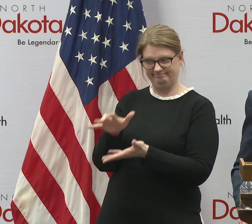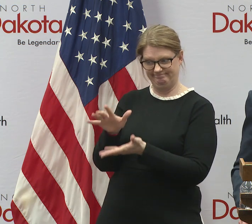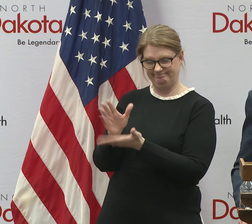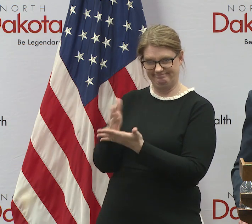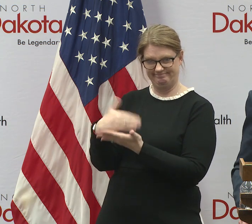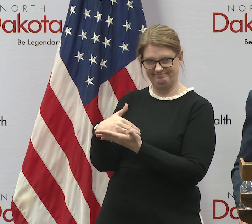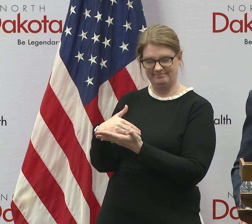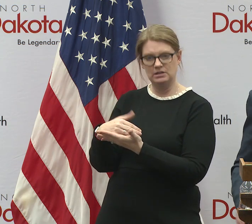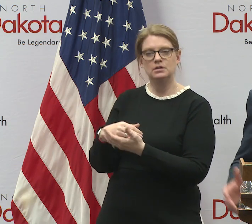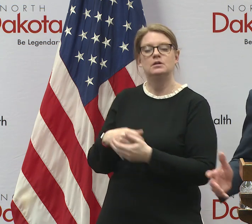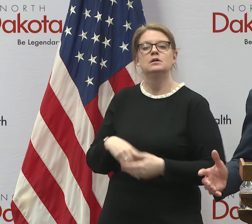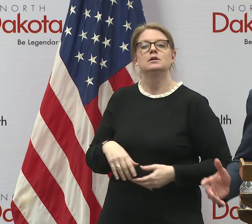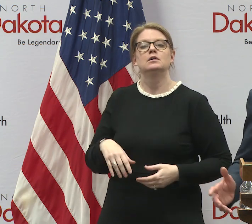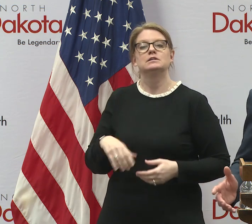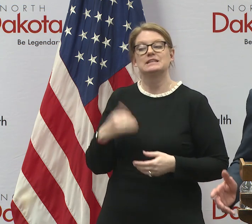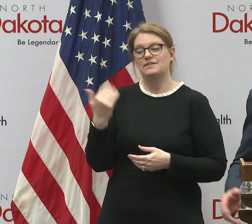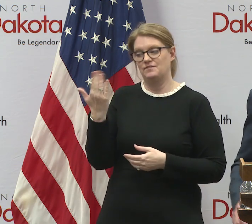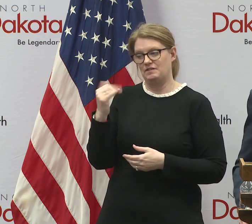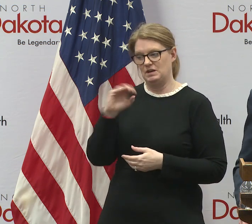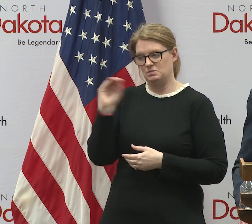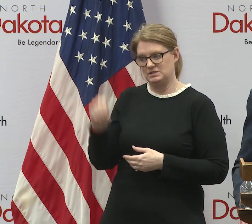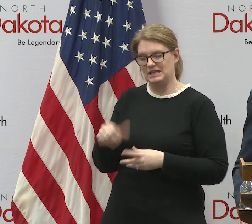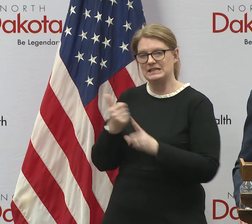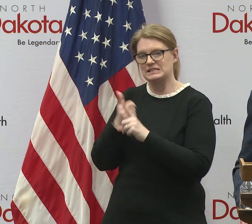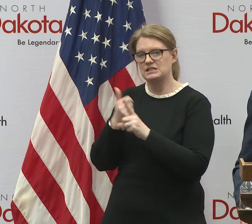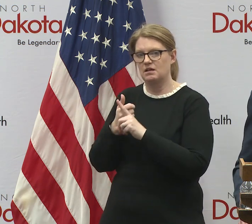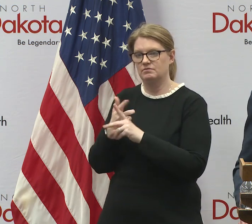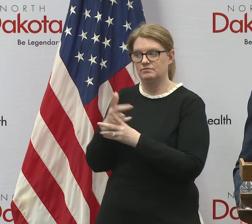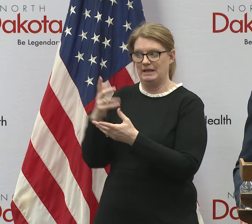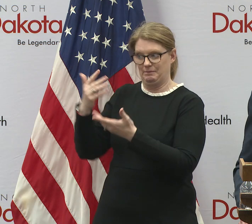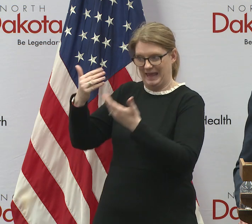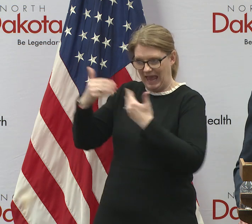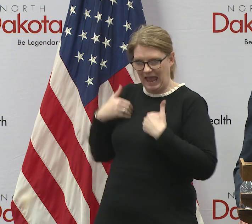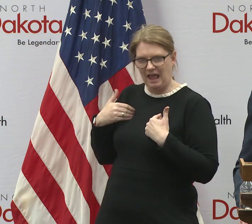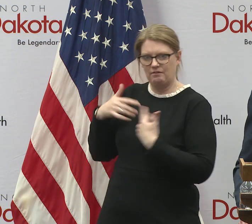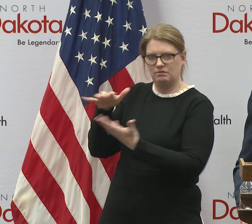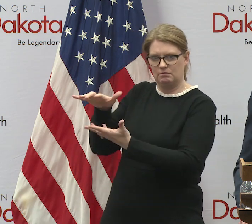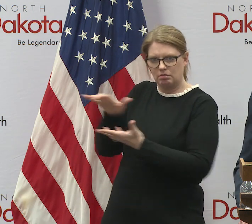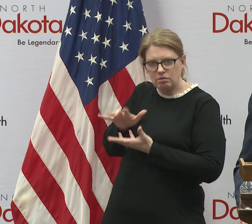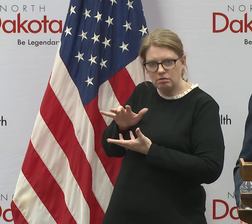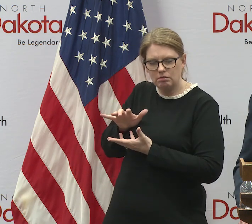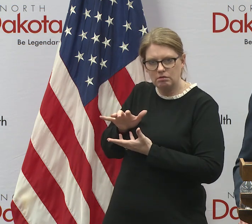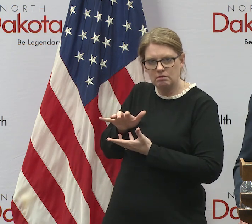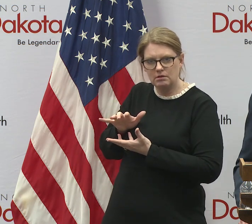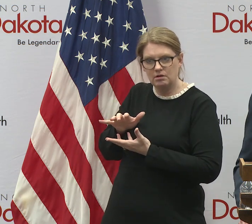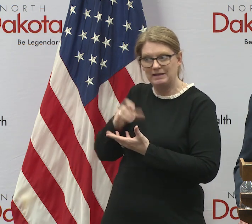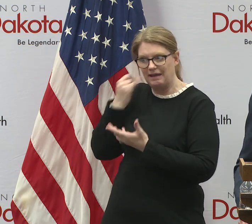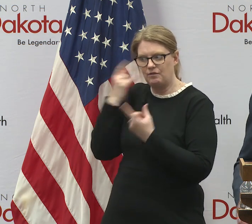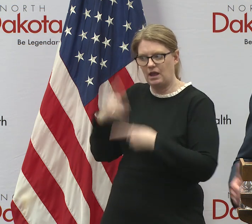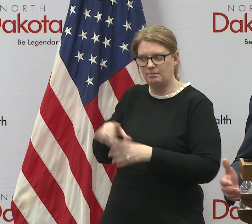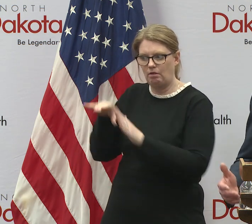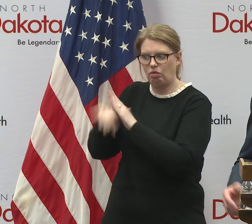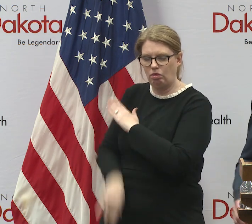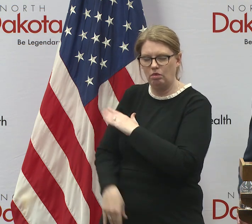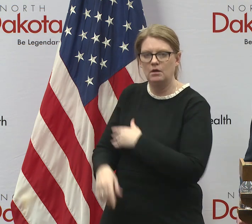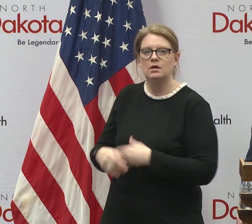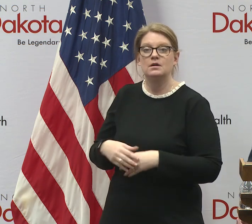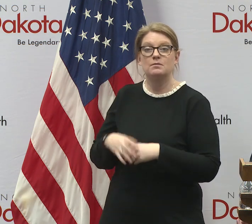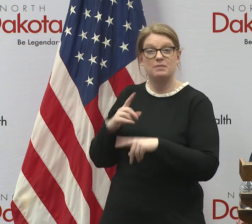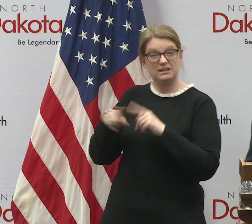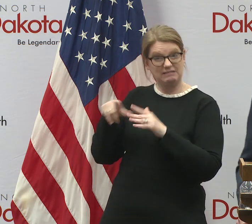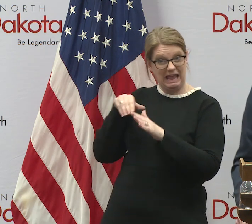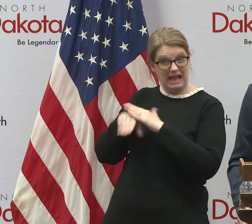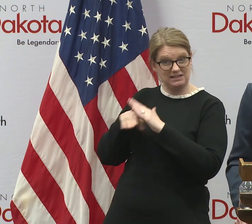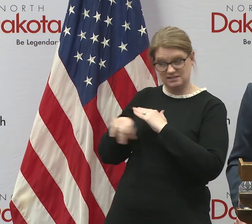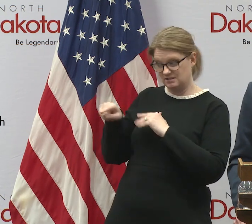got 15% of our general fund covered if we have that kind of a downturn. To access that, we can